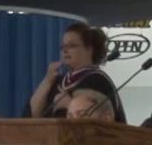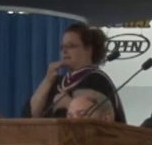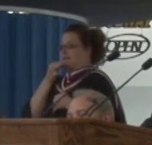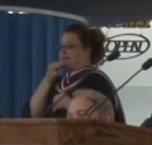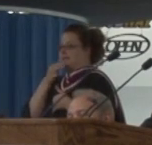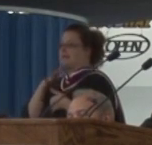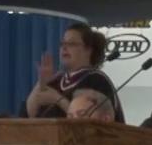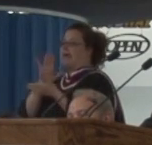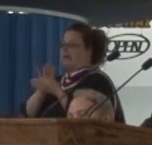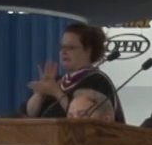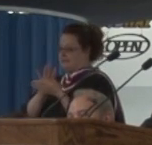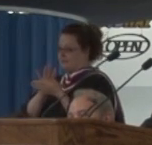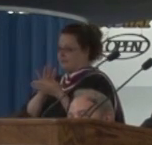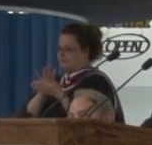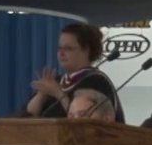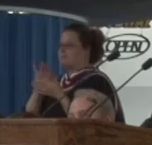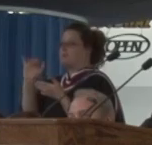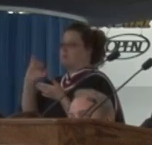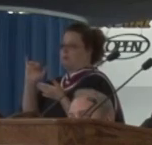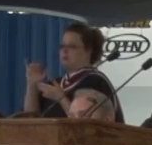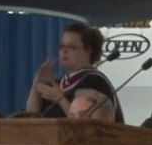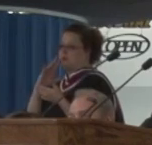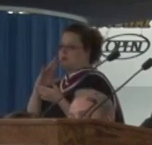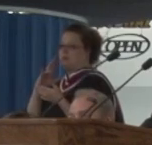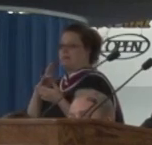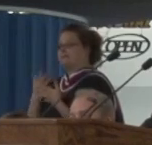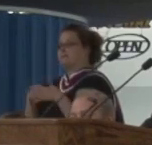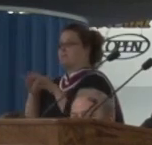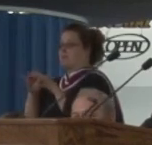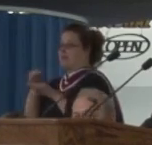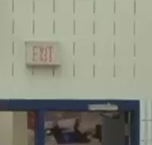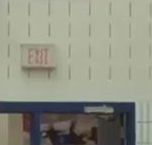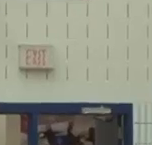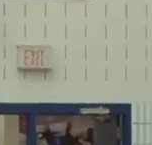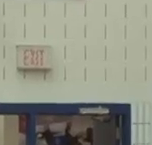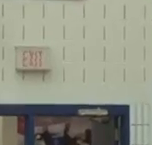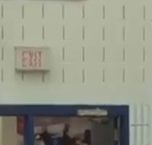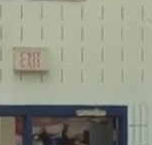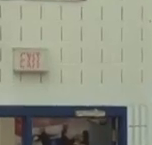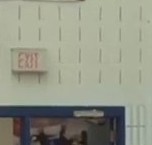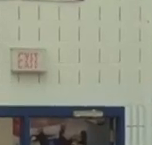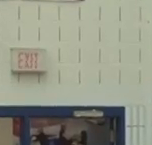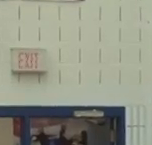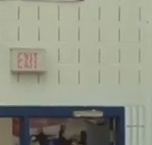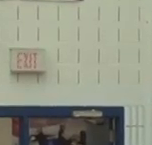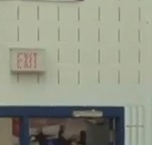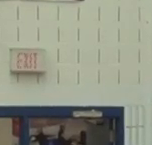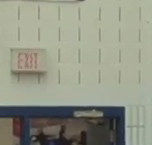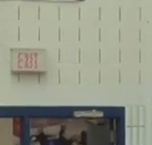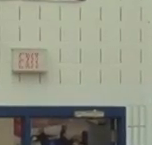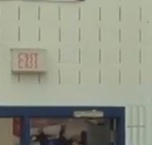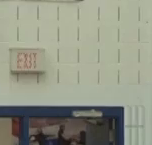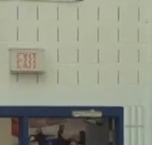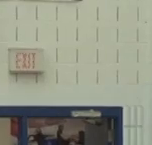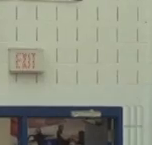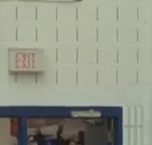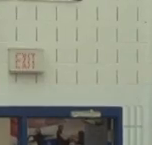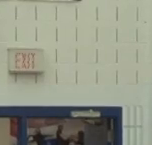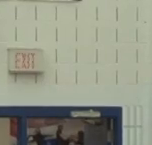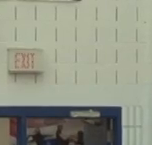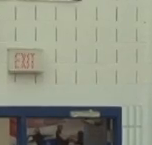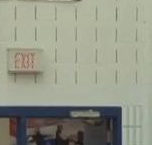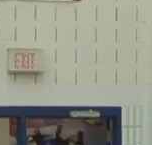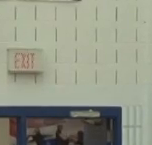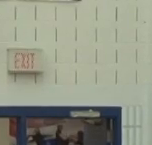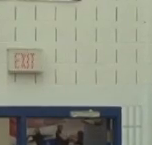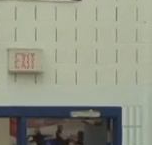in academics, but equally as important, excellence in the community and in leadership. Aaron